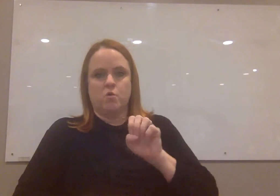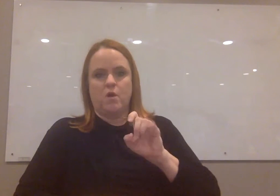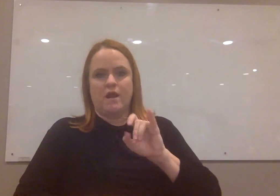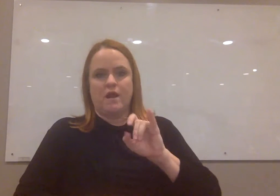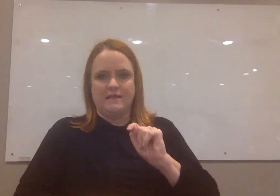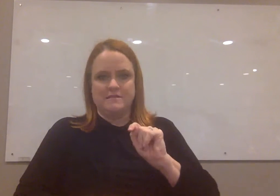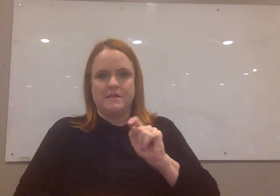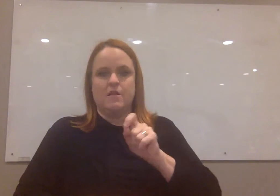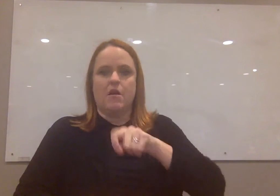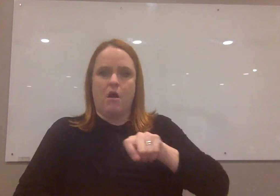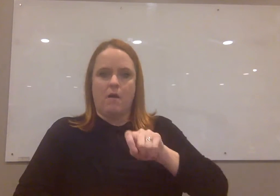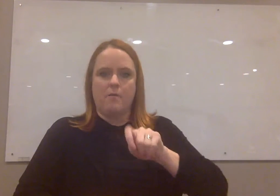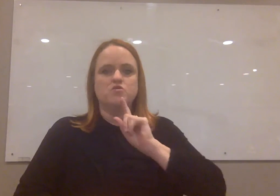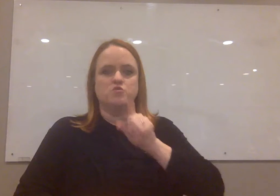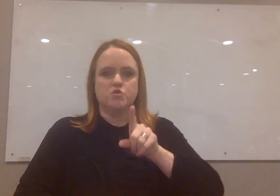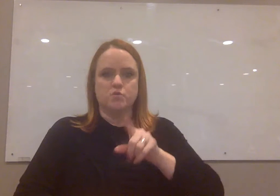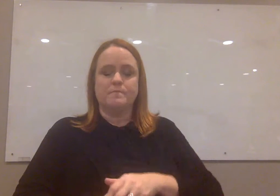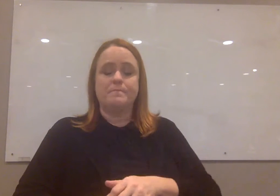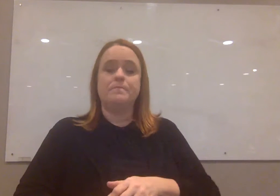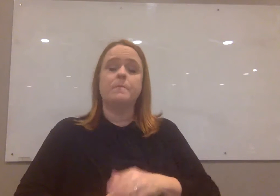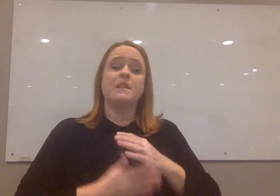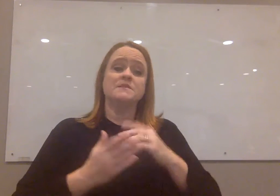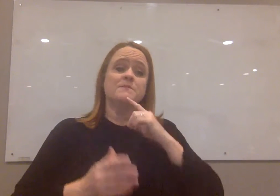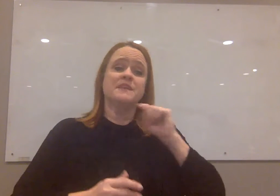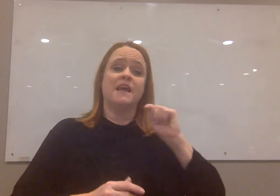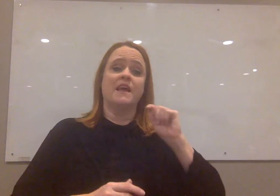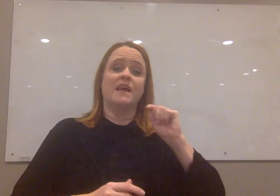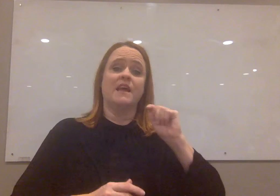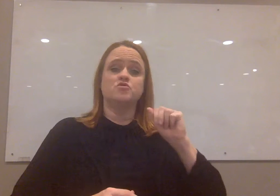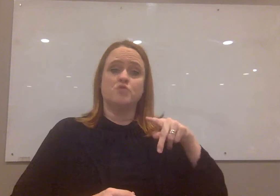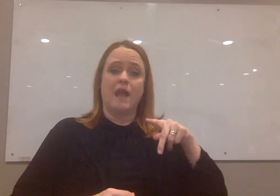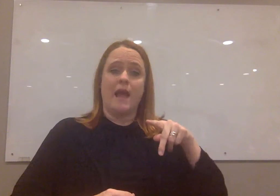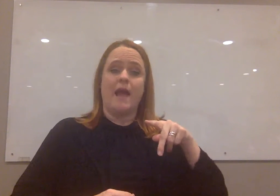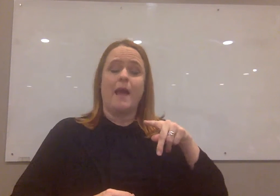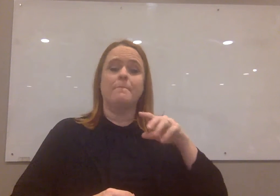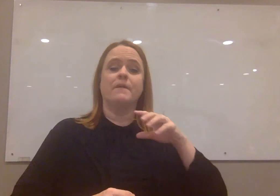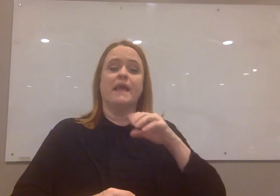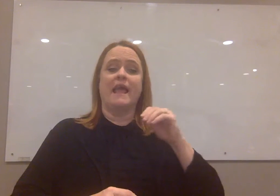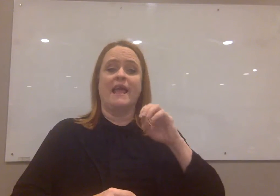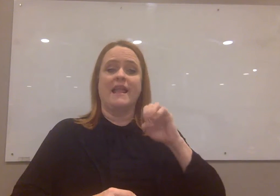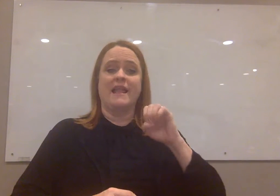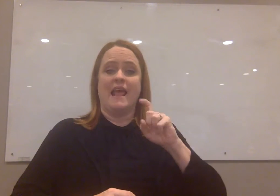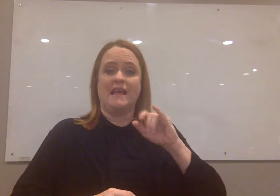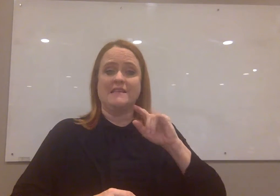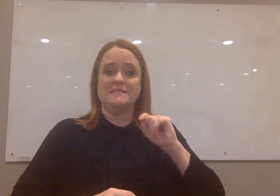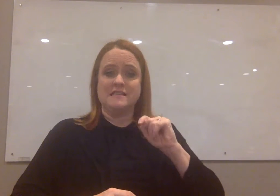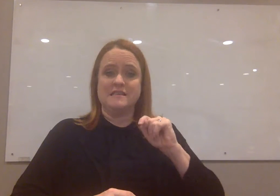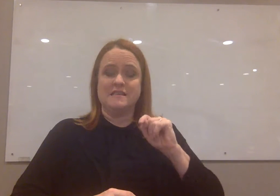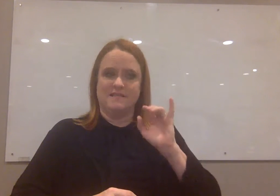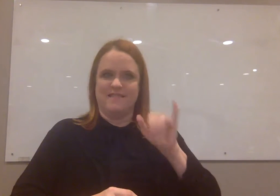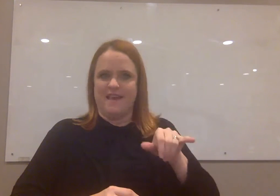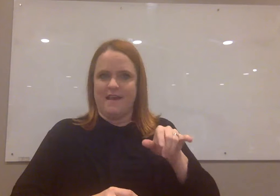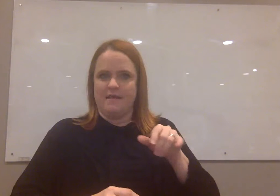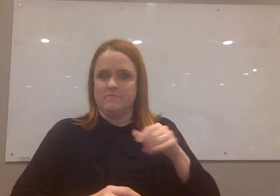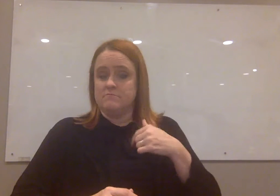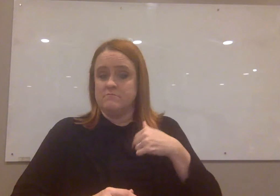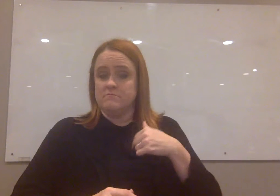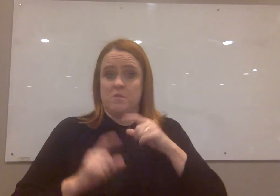So a lot of docs will say trapping exits. That's the actual call you have to make to trap exits. And so I hadn't done that when I was testing my code, and